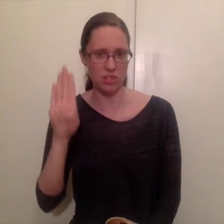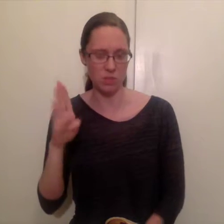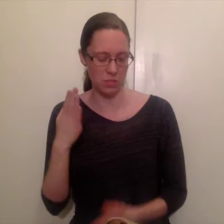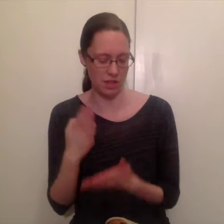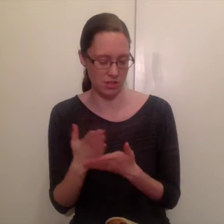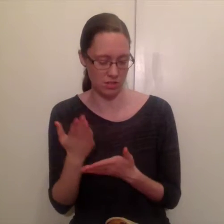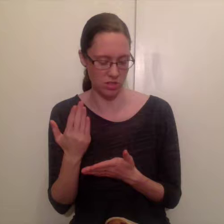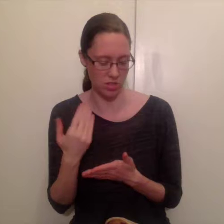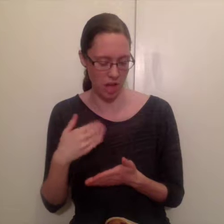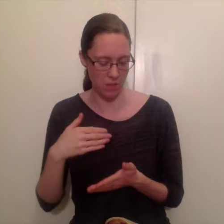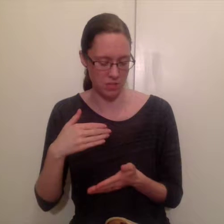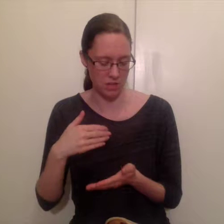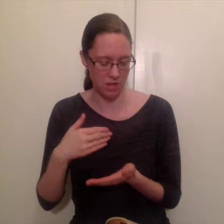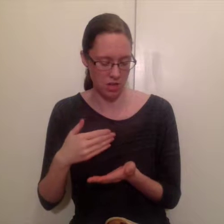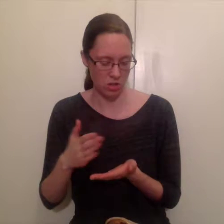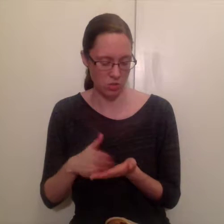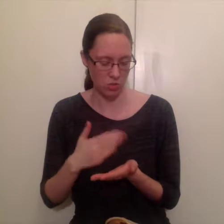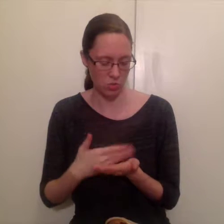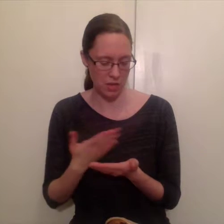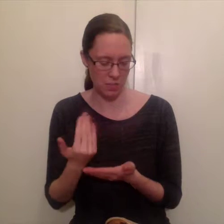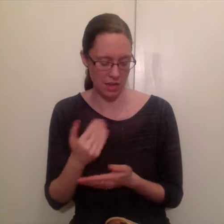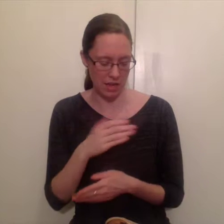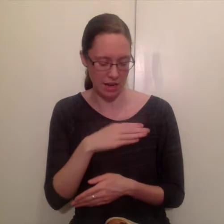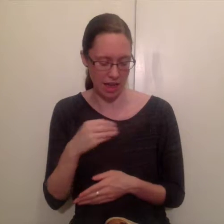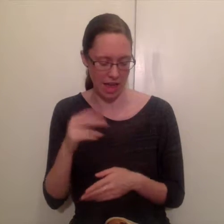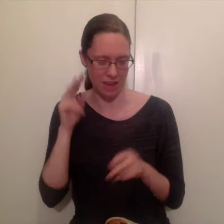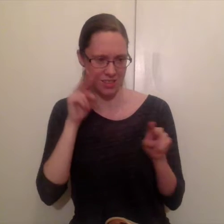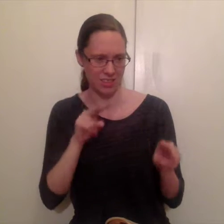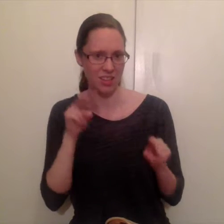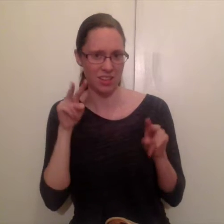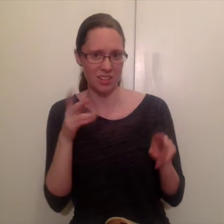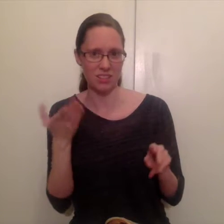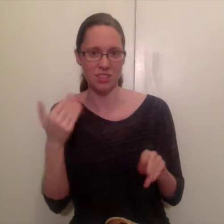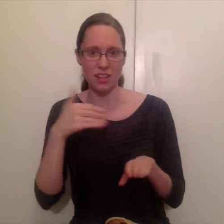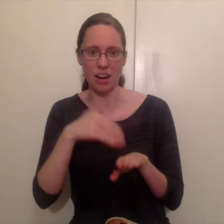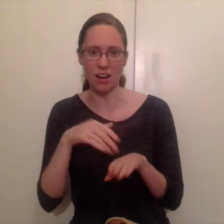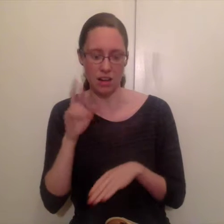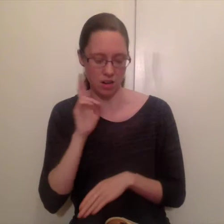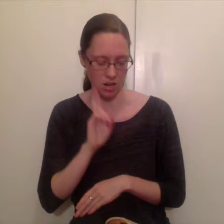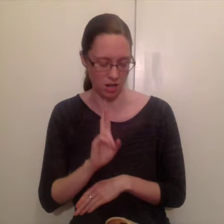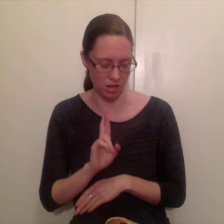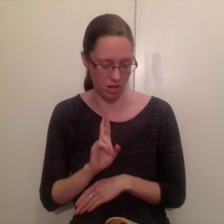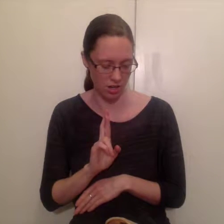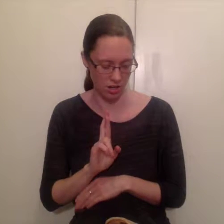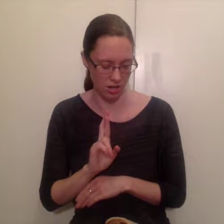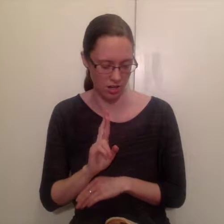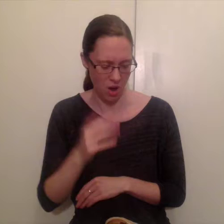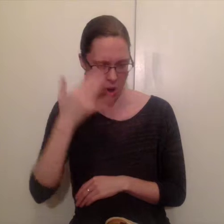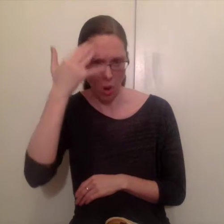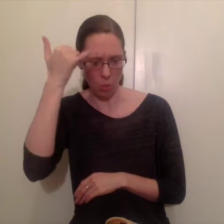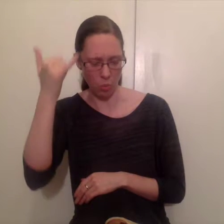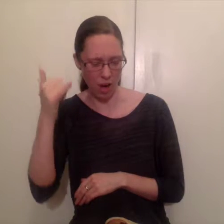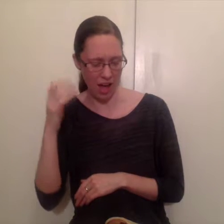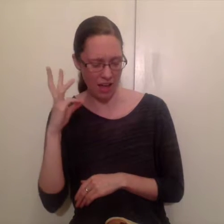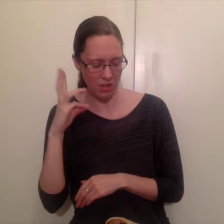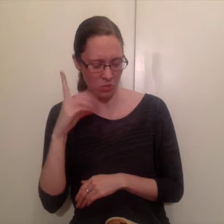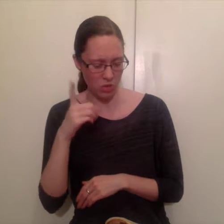Mr. B stopped sweeping and stared at her. "Why would